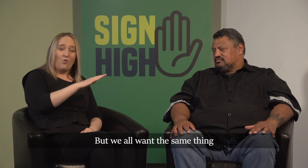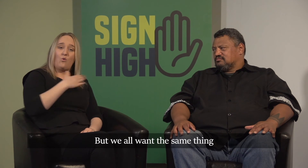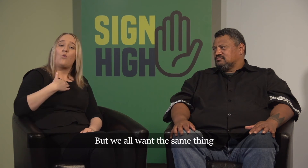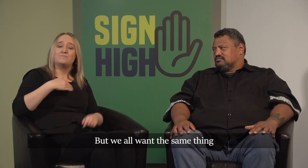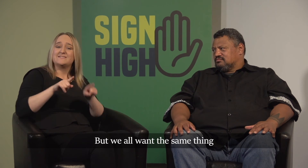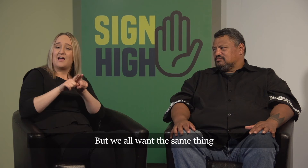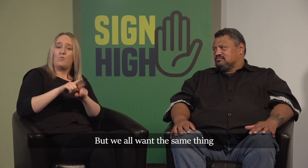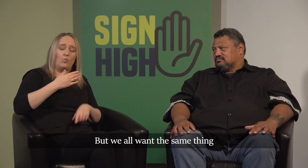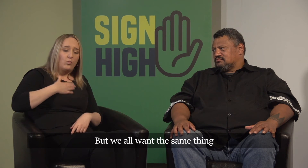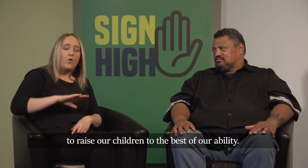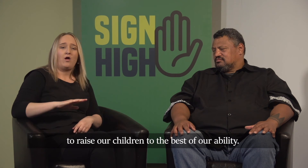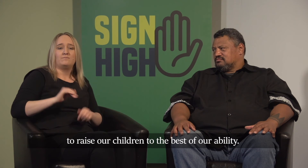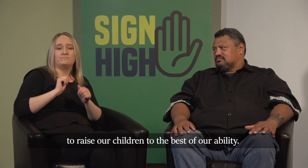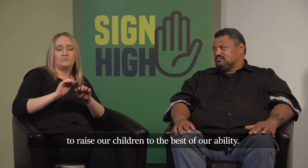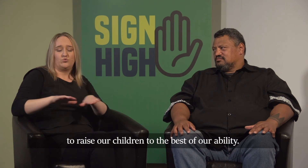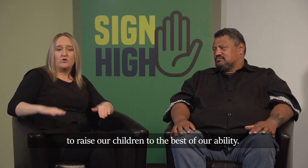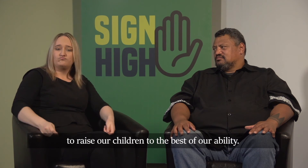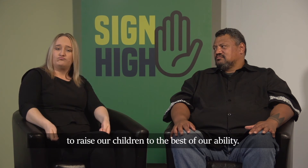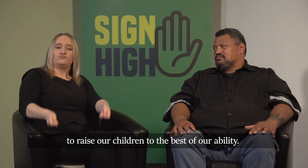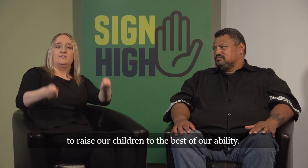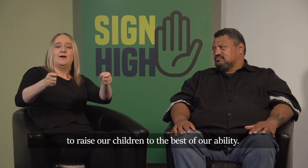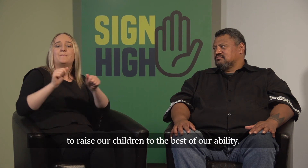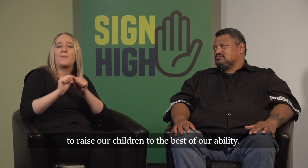But we all want the same thing, to raise our children to the best of our ability.